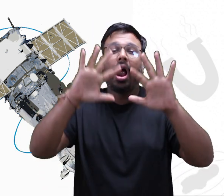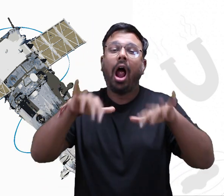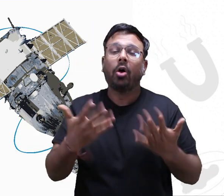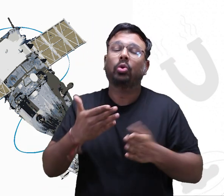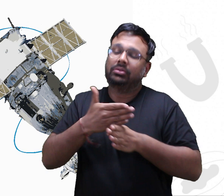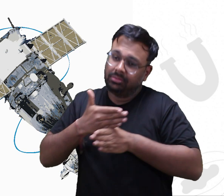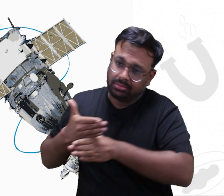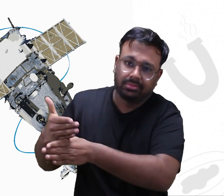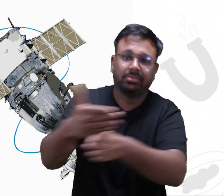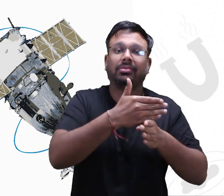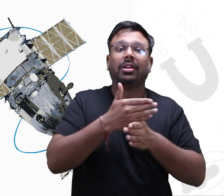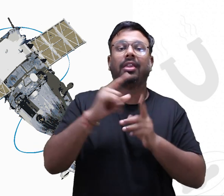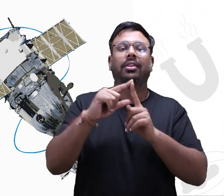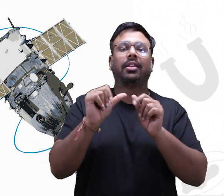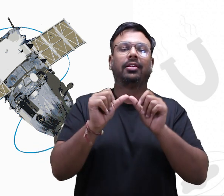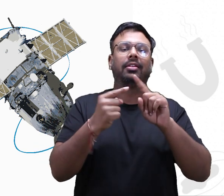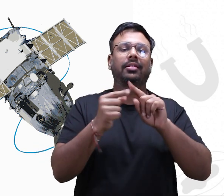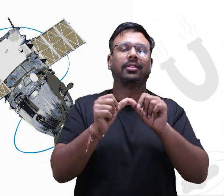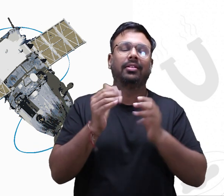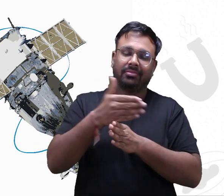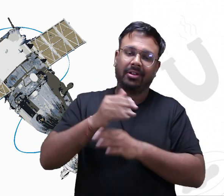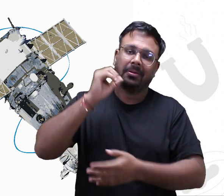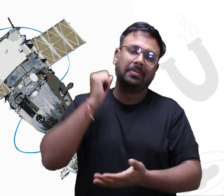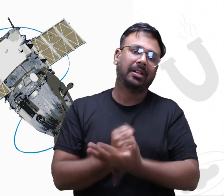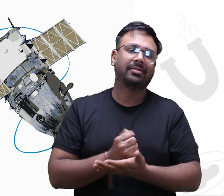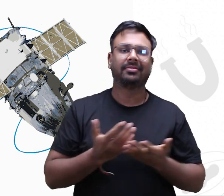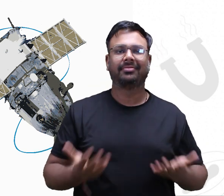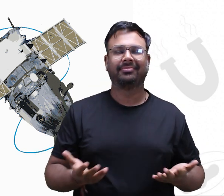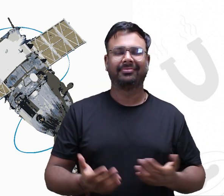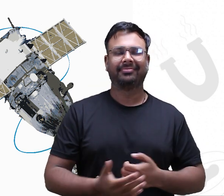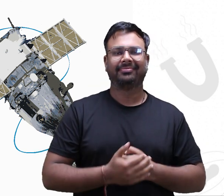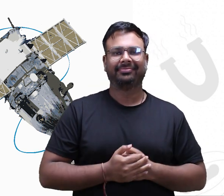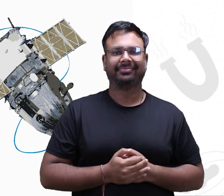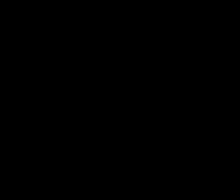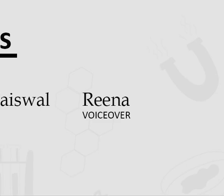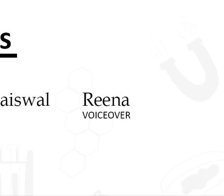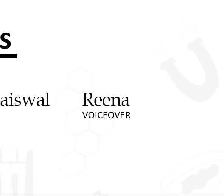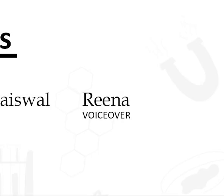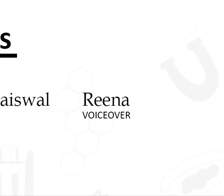accuracy through joint research and data exchange.